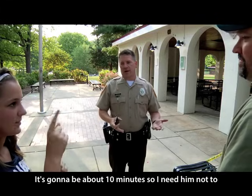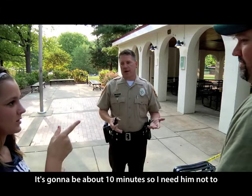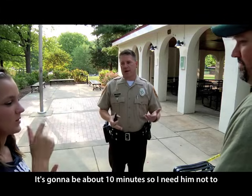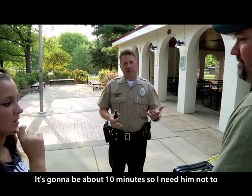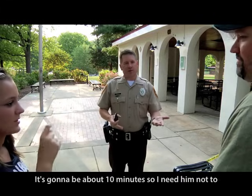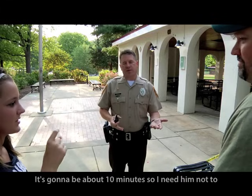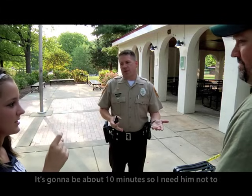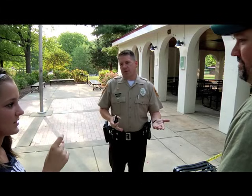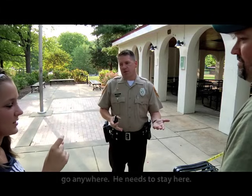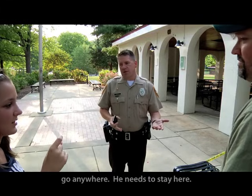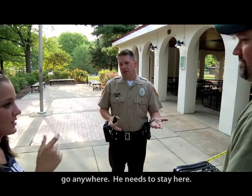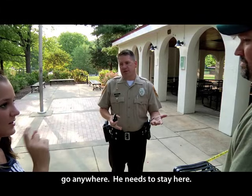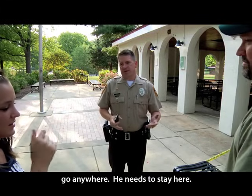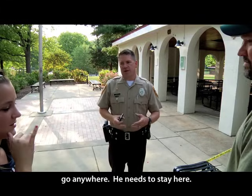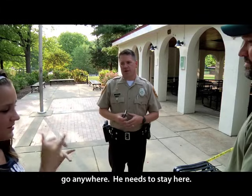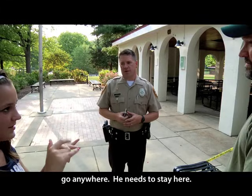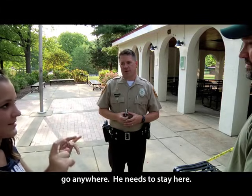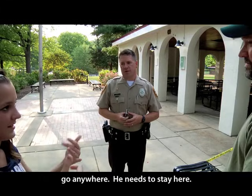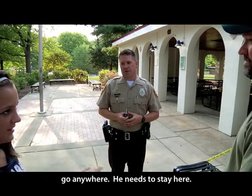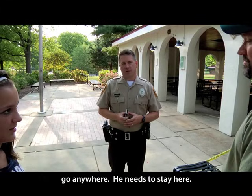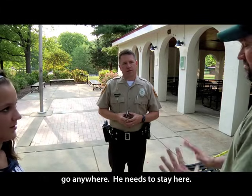I need him not to go anywhere. He needs to stay here.